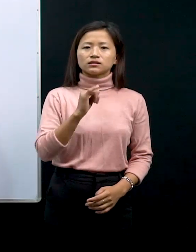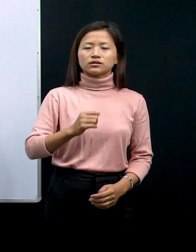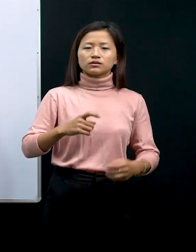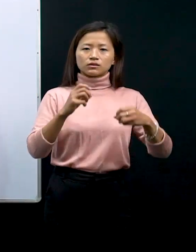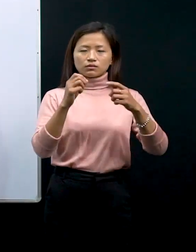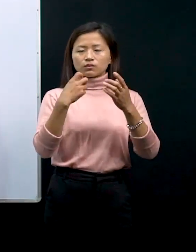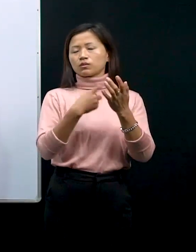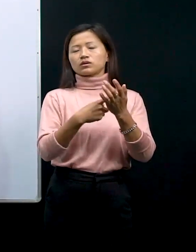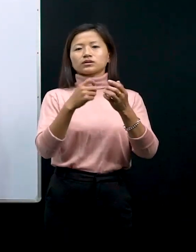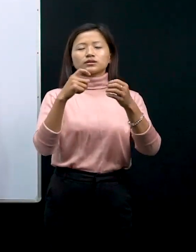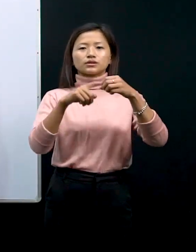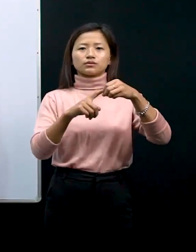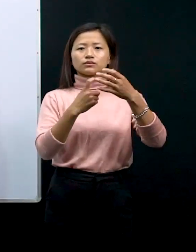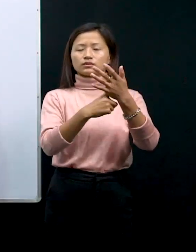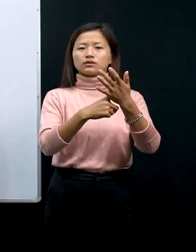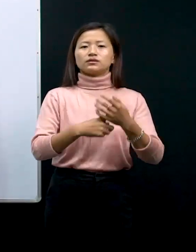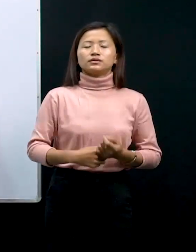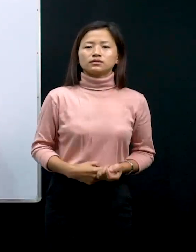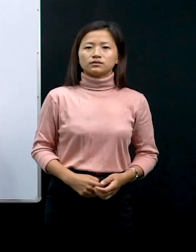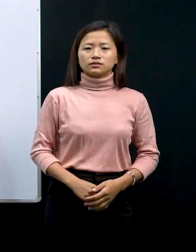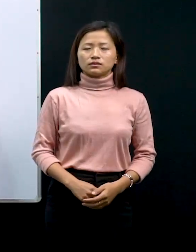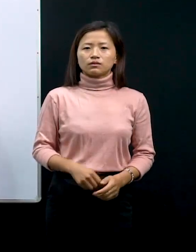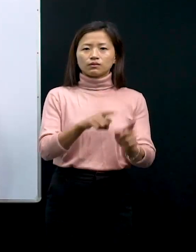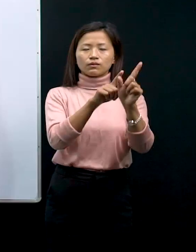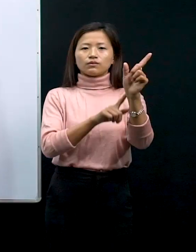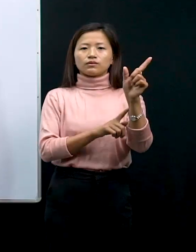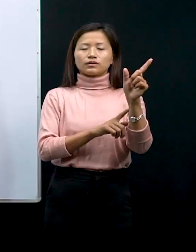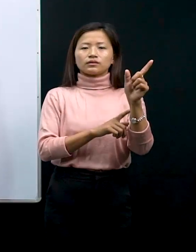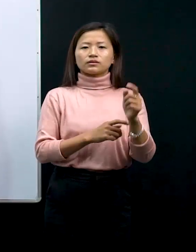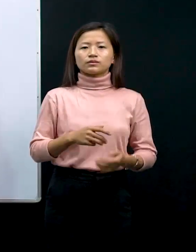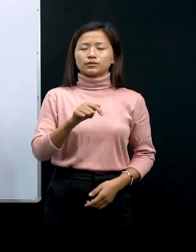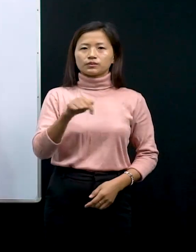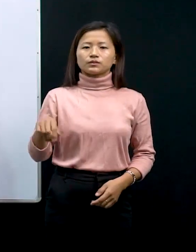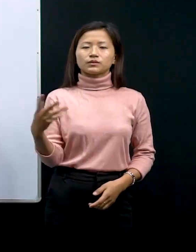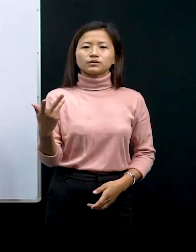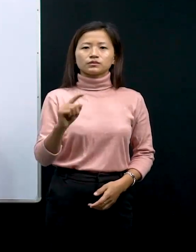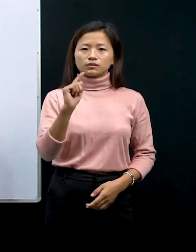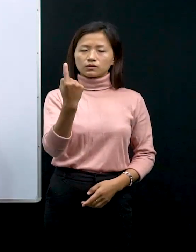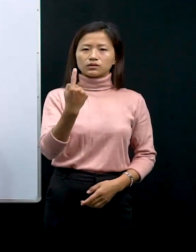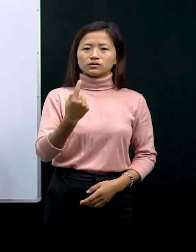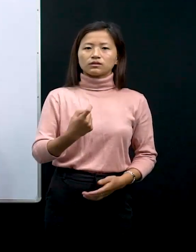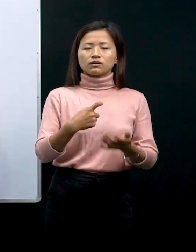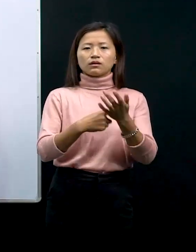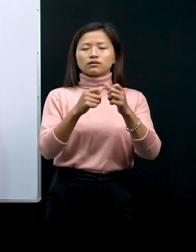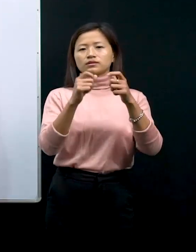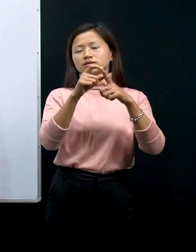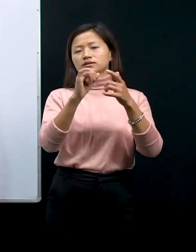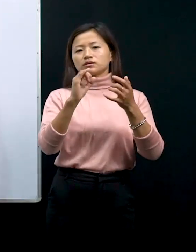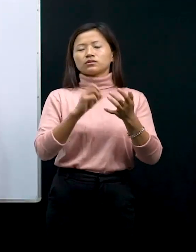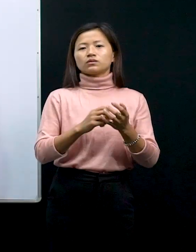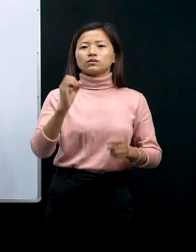OQ and OR equal or not? Yes. Why? Which one? Radii. What about